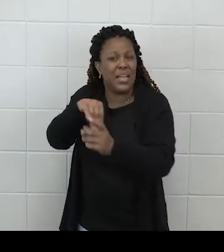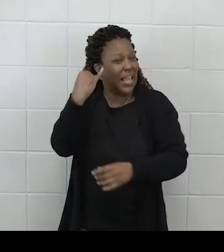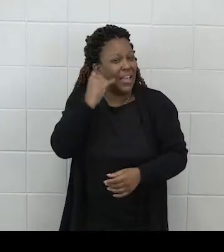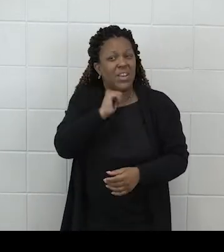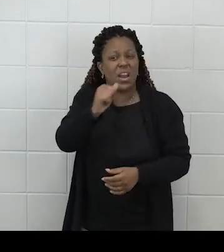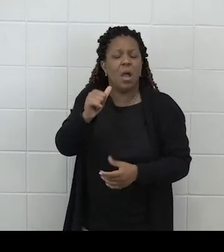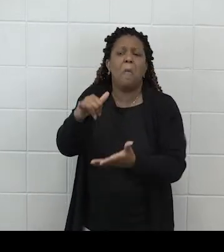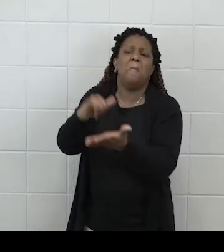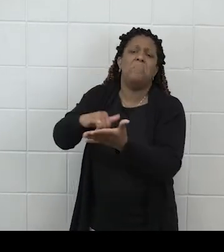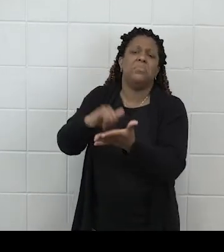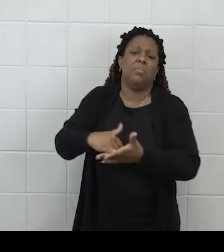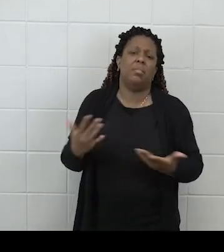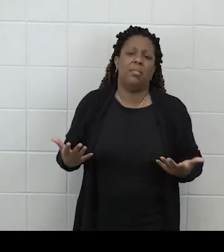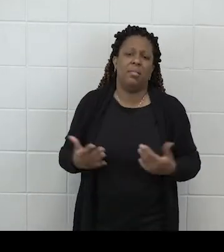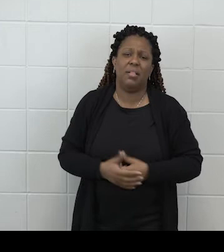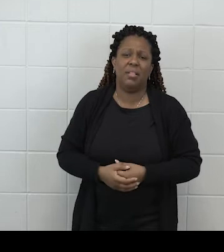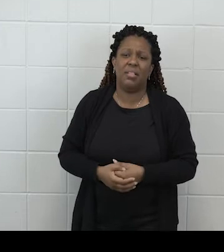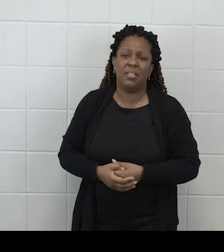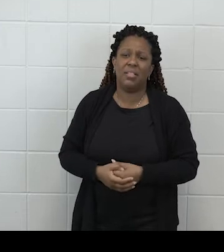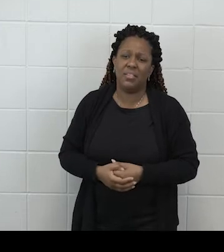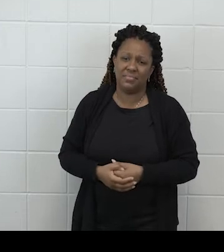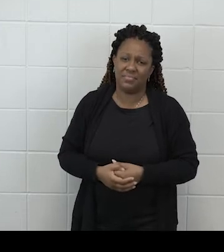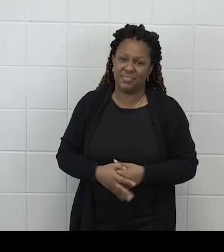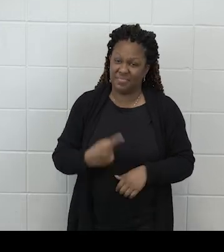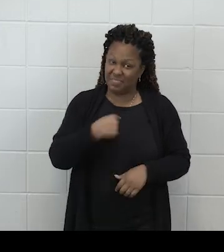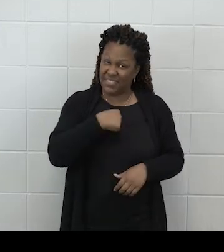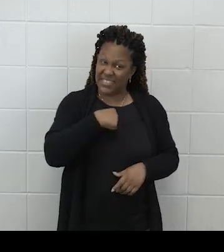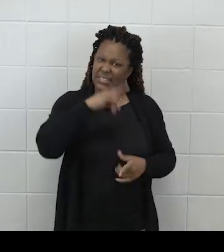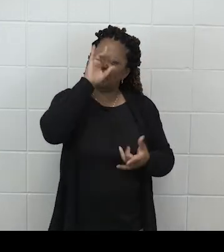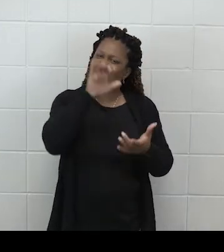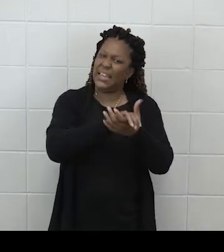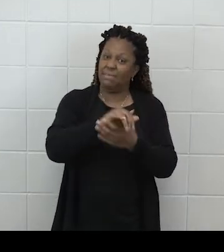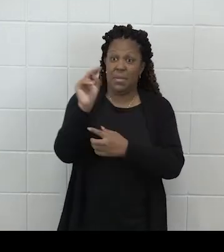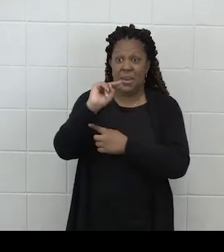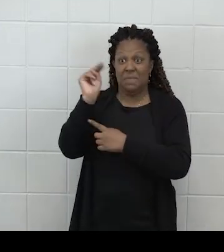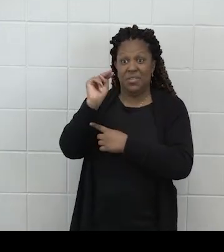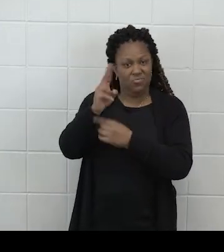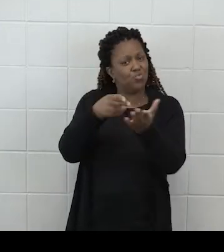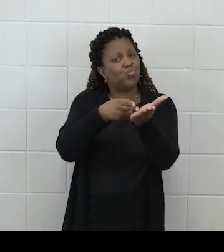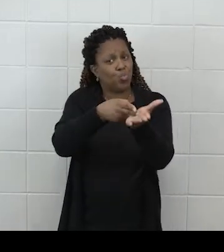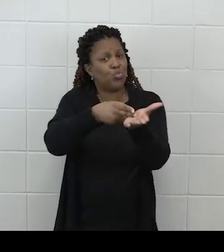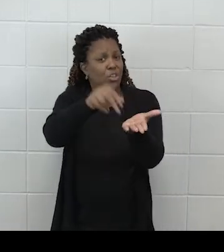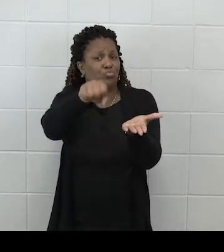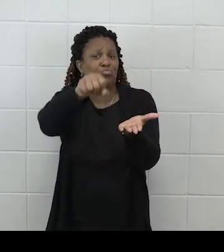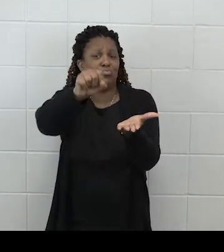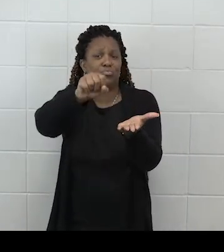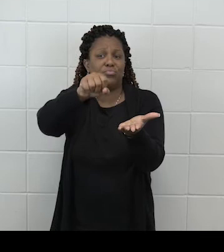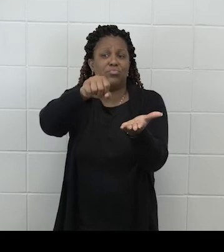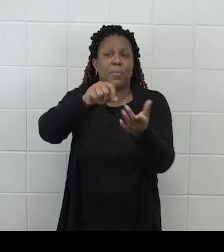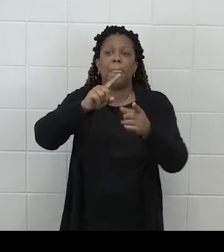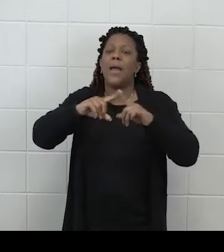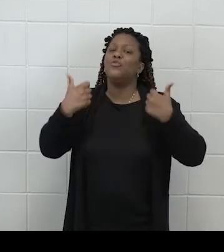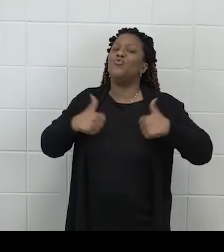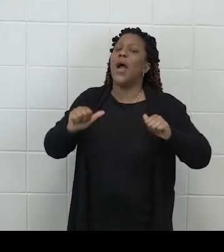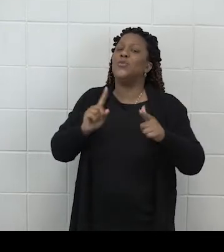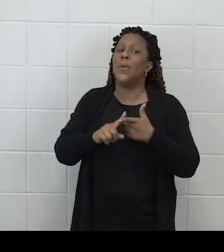I believe that Nicodemus, although he was telling the truth, was using man's ways to impress the